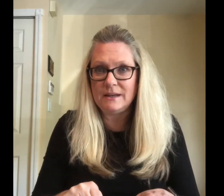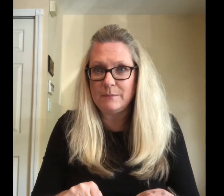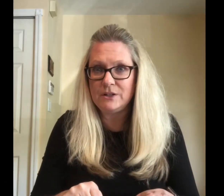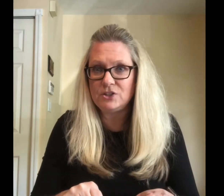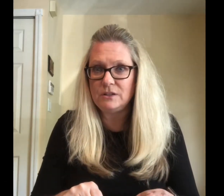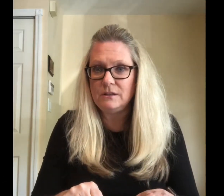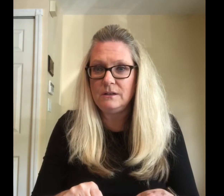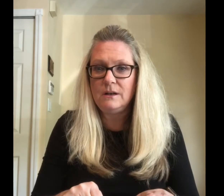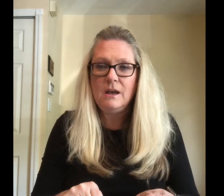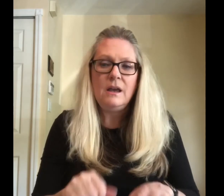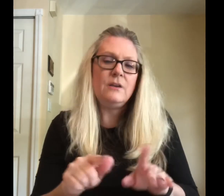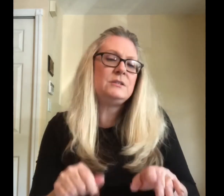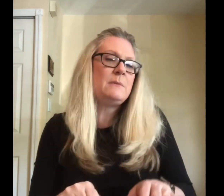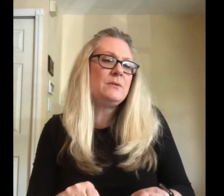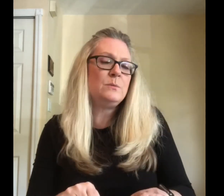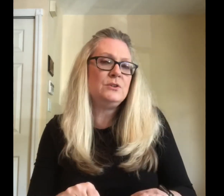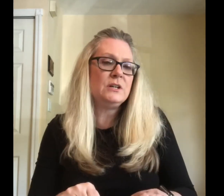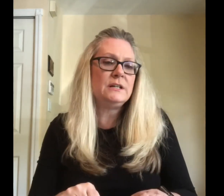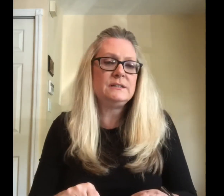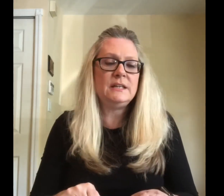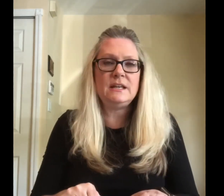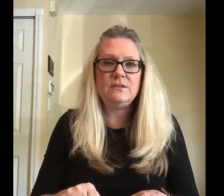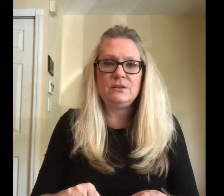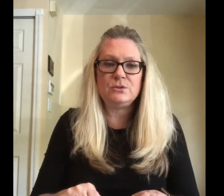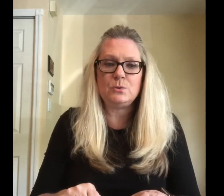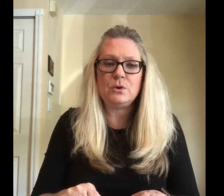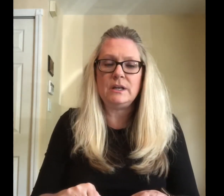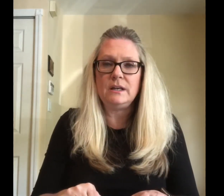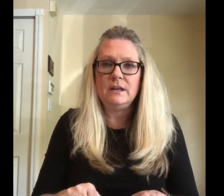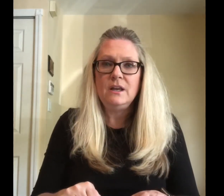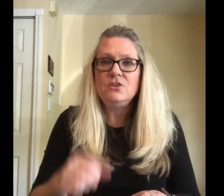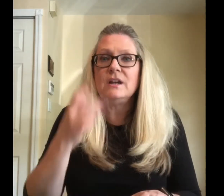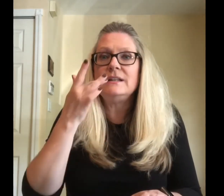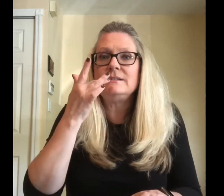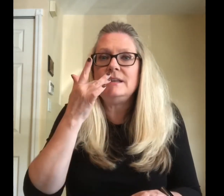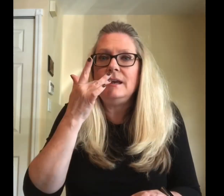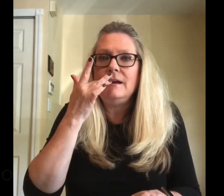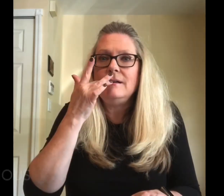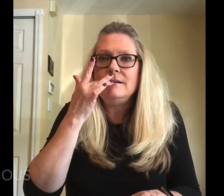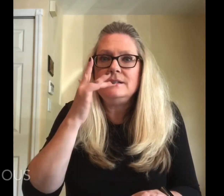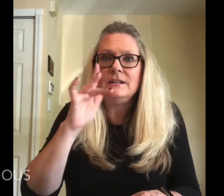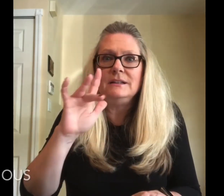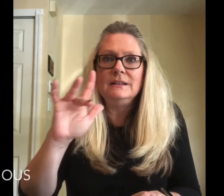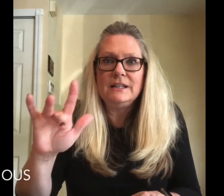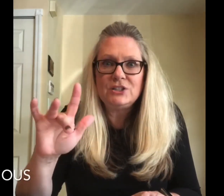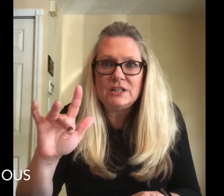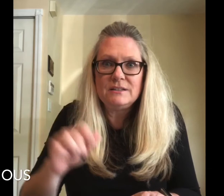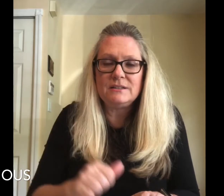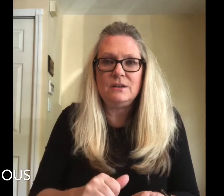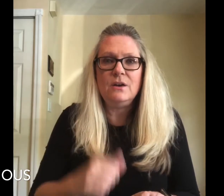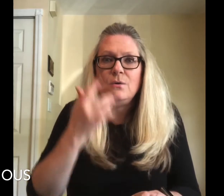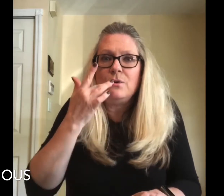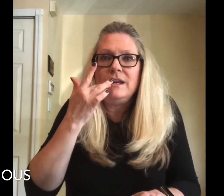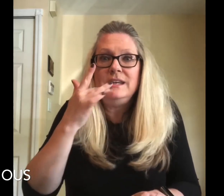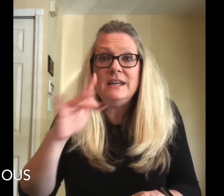sandwich. Here's some other words you're going to see in this story. You're going to see delicious or